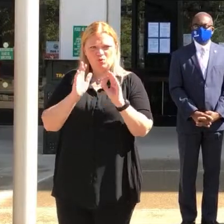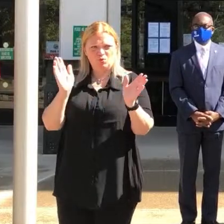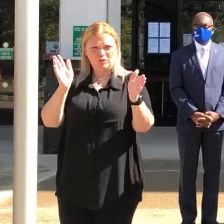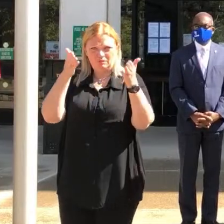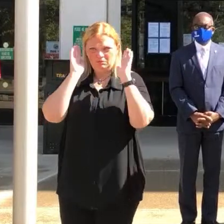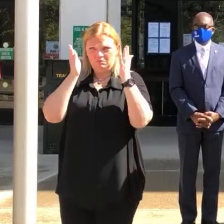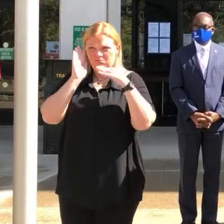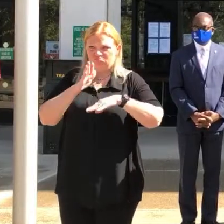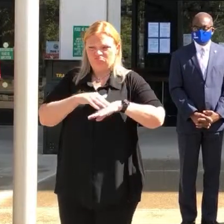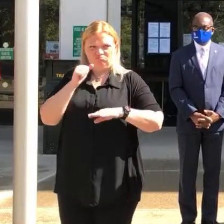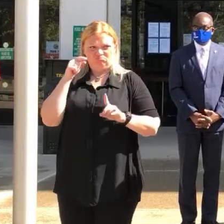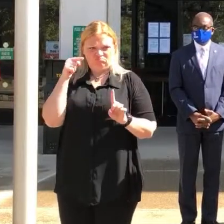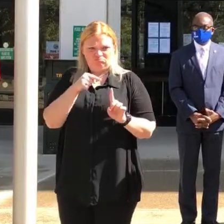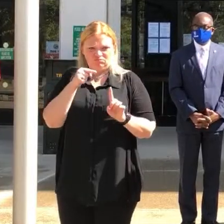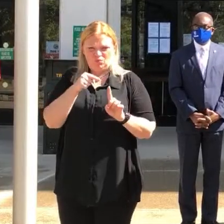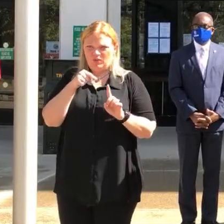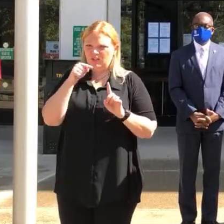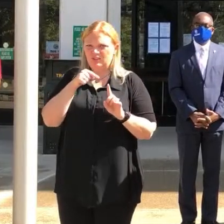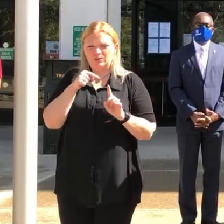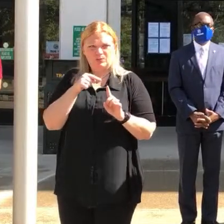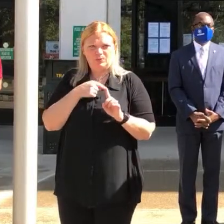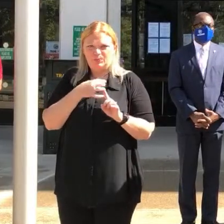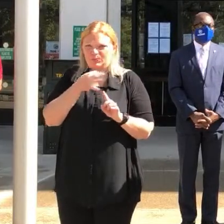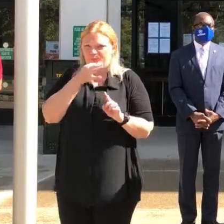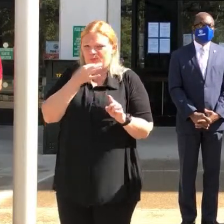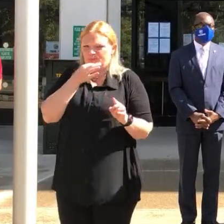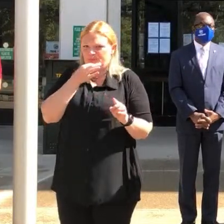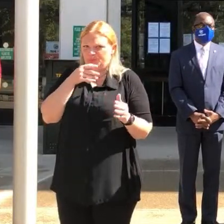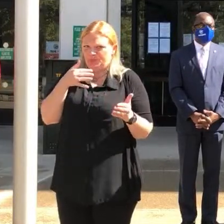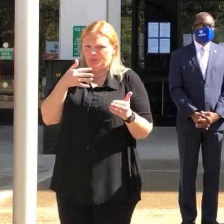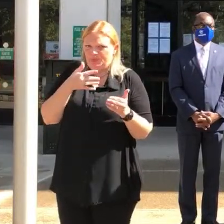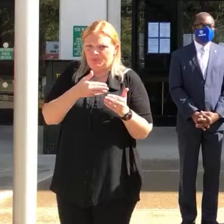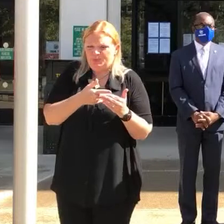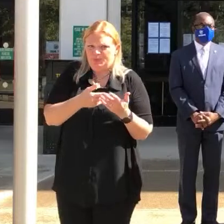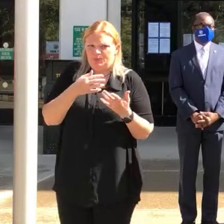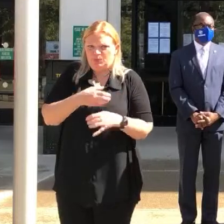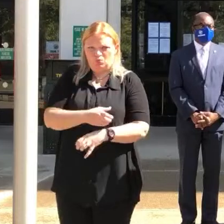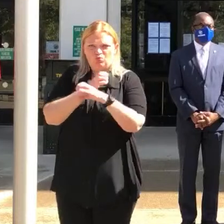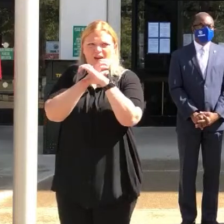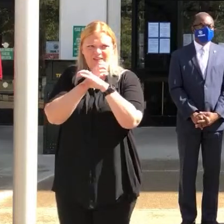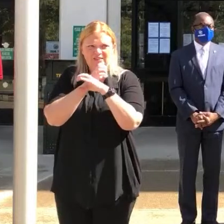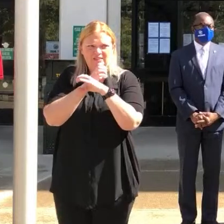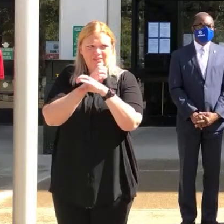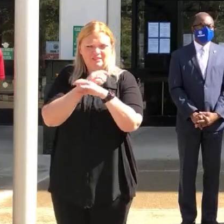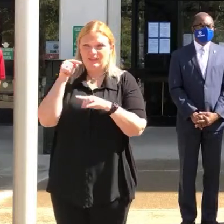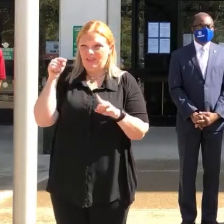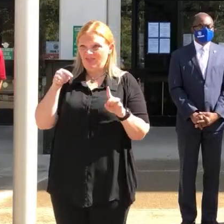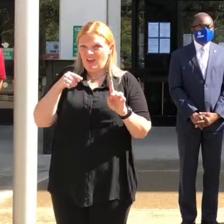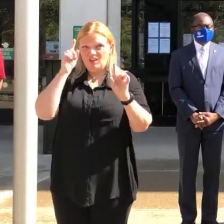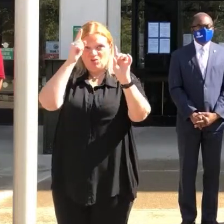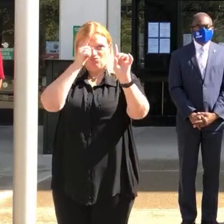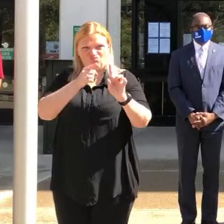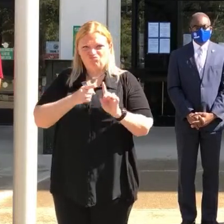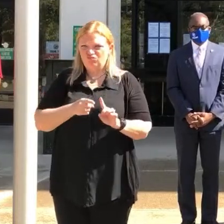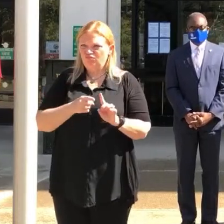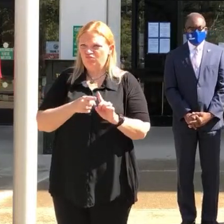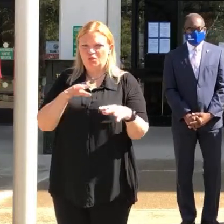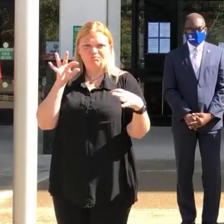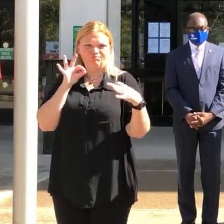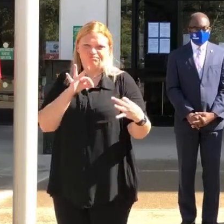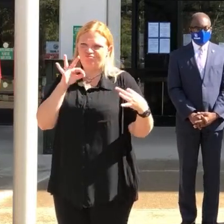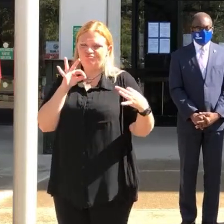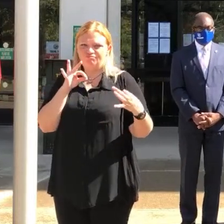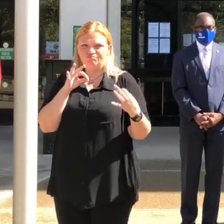attention to this looming crisis, and Live Well's Erie's objectives are spot on. We could